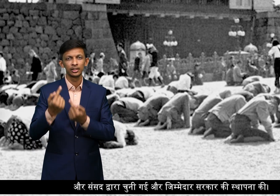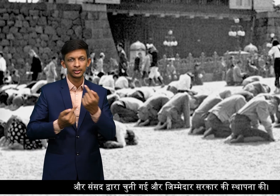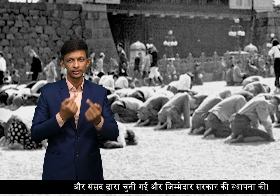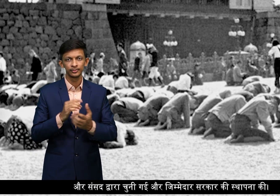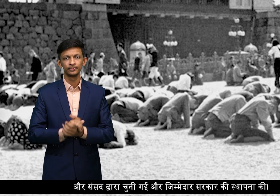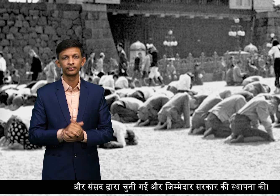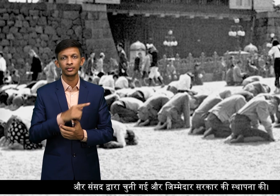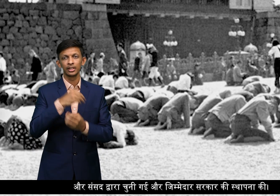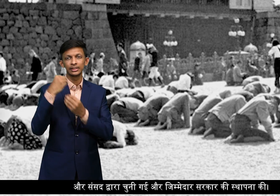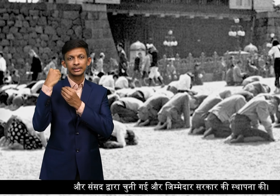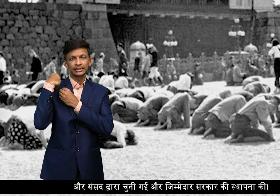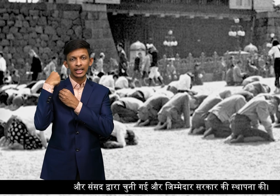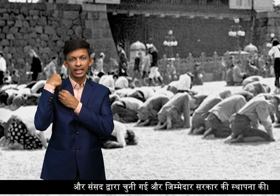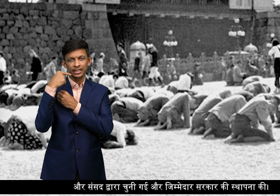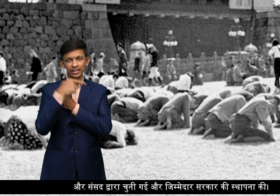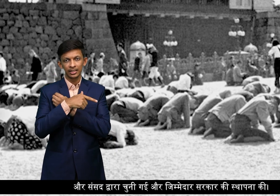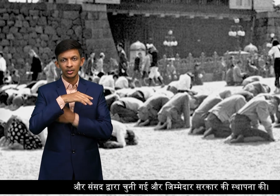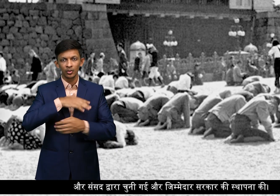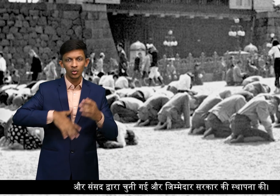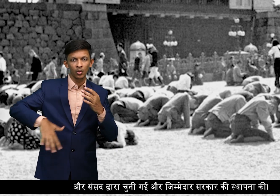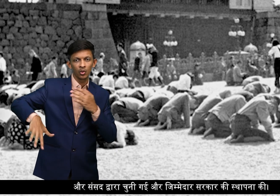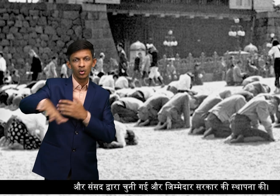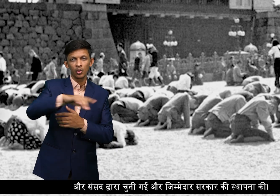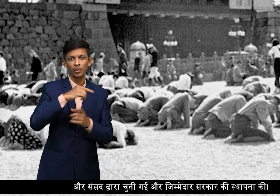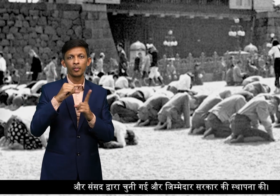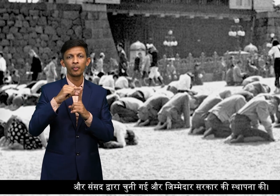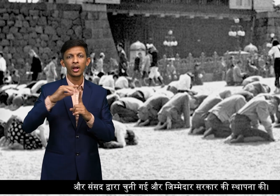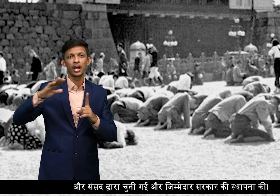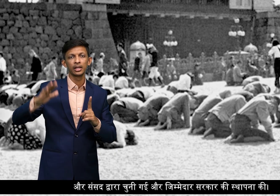and responsible to the parliament.